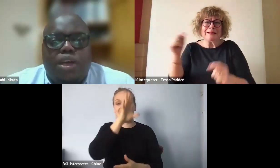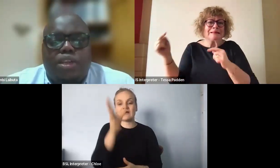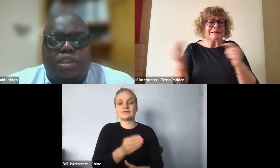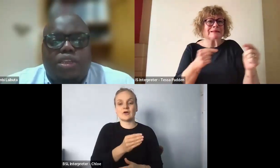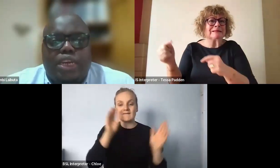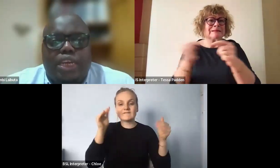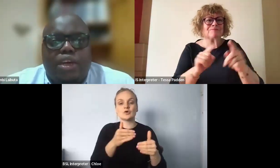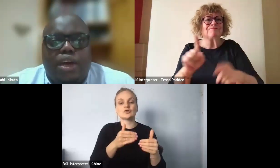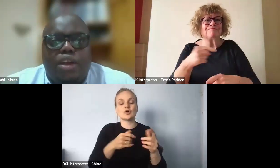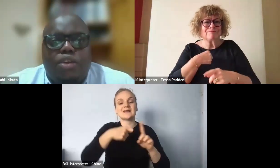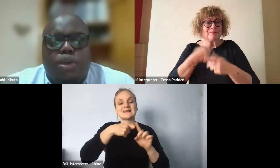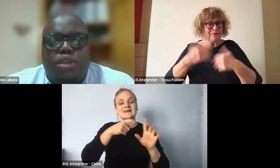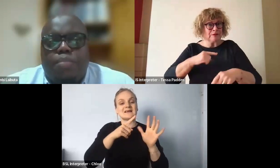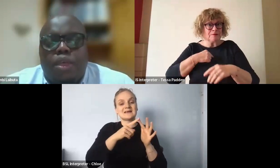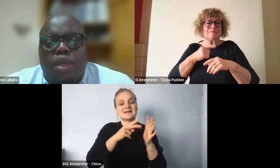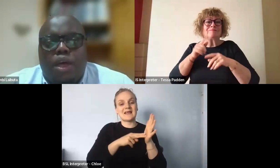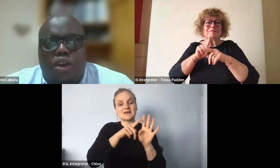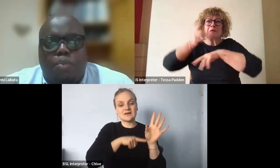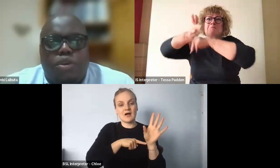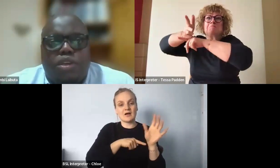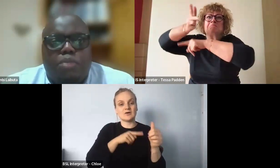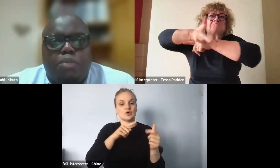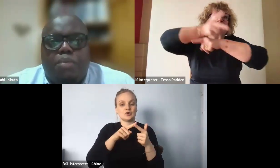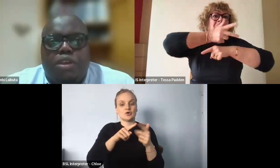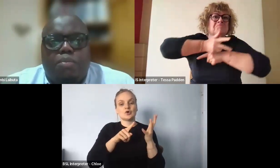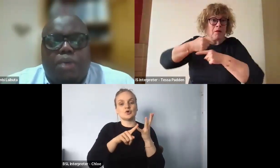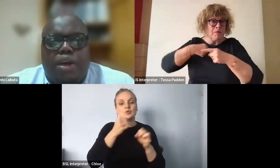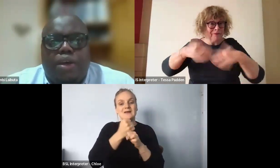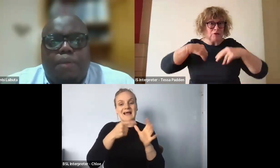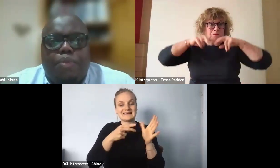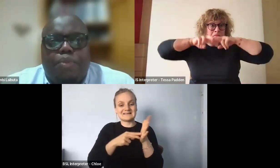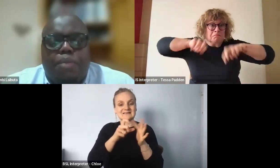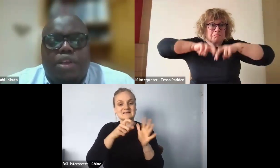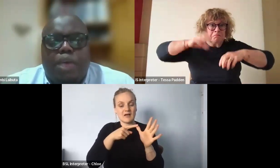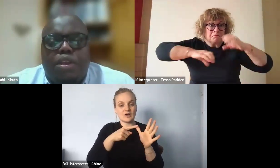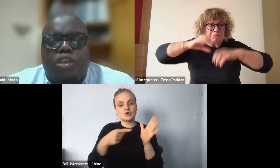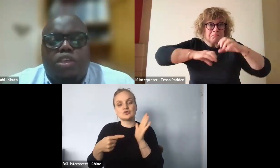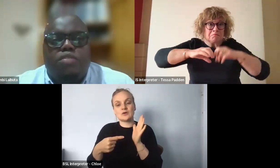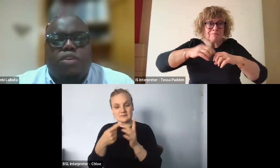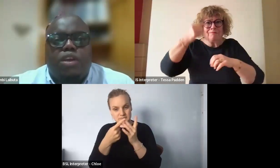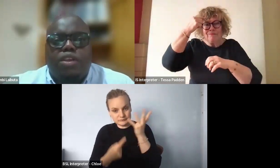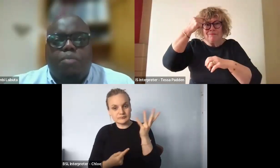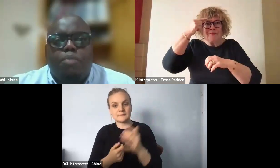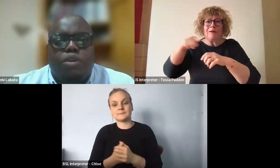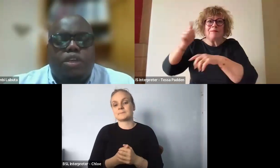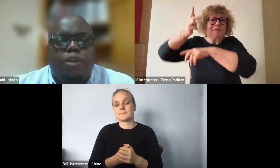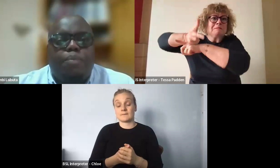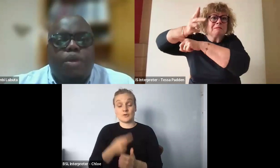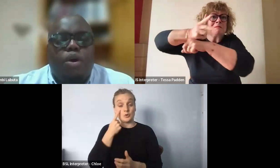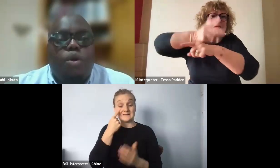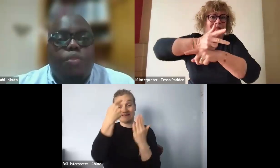Kenya, Uganda, Tanzania, and Rwanda. And a report has been published by Paradigm Initiative, and you can get the